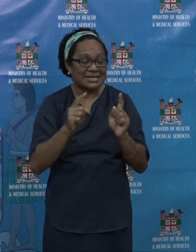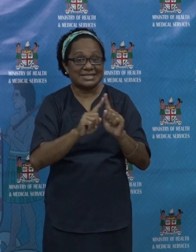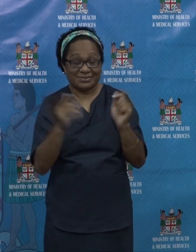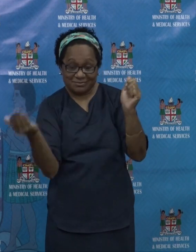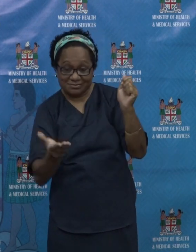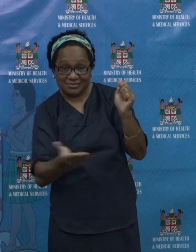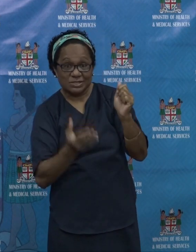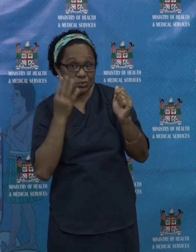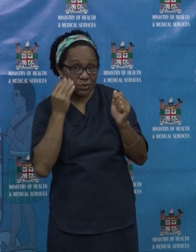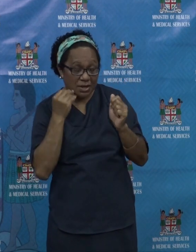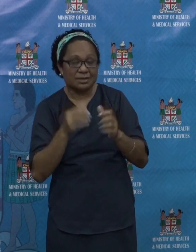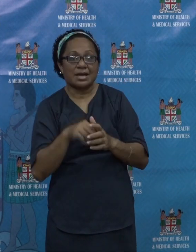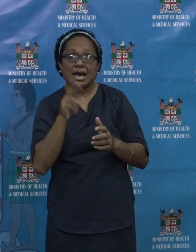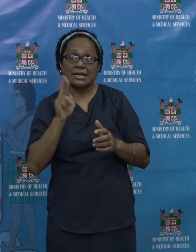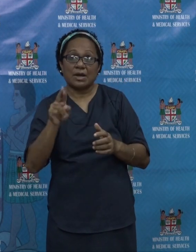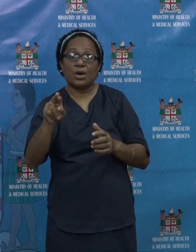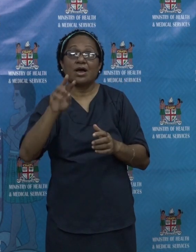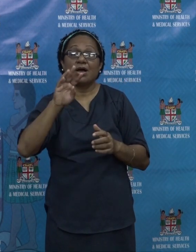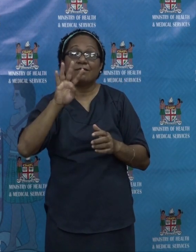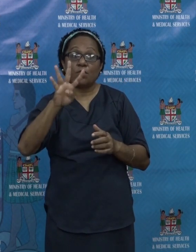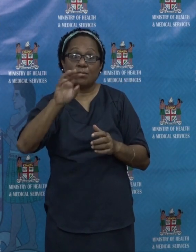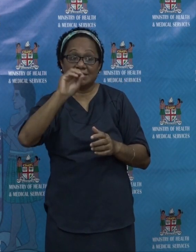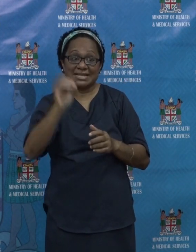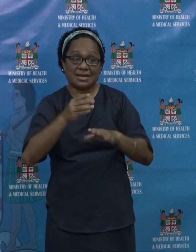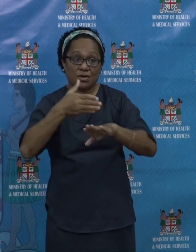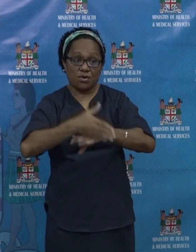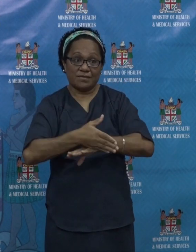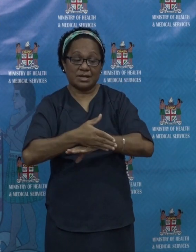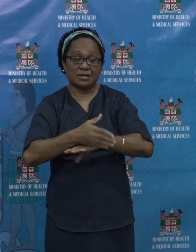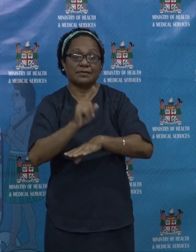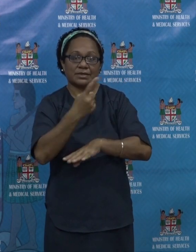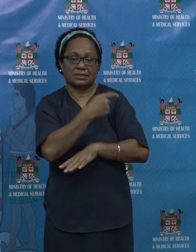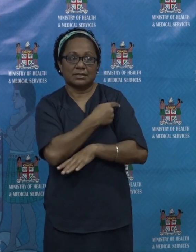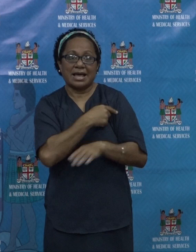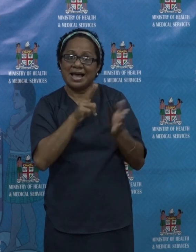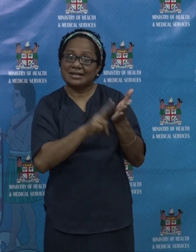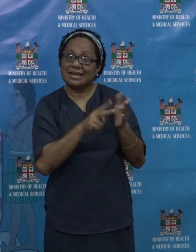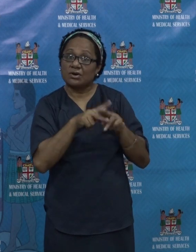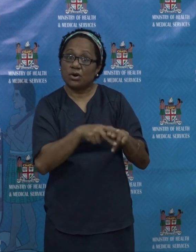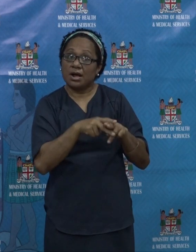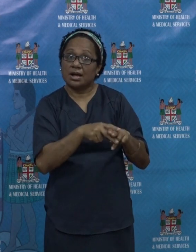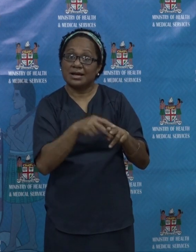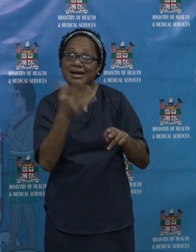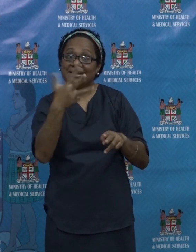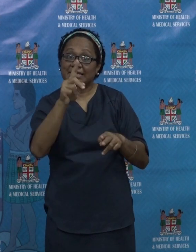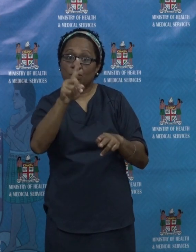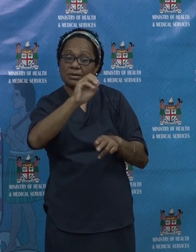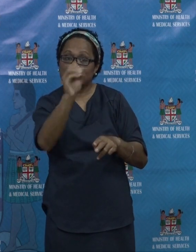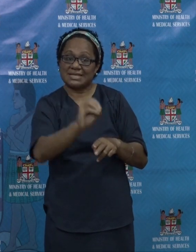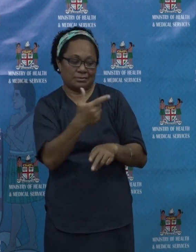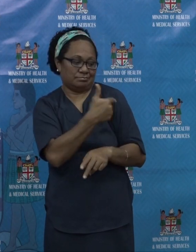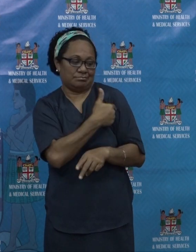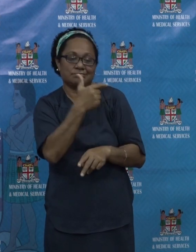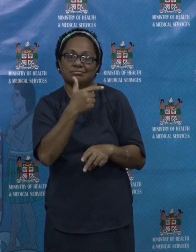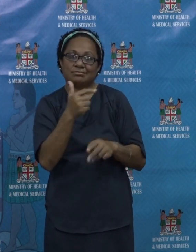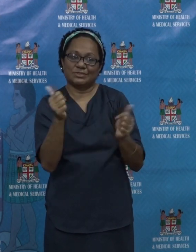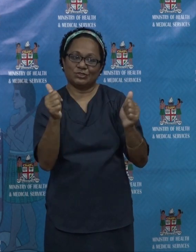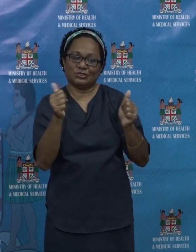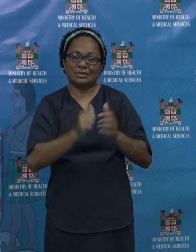Subdivision have achieved 104% first dose coverage. Nanronga Subdivision has 91% first dose